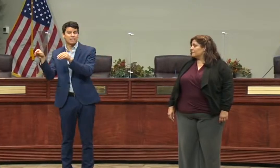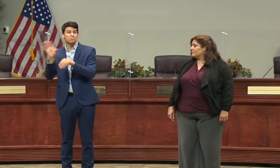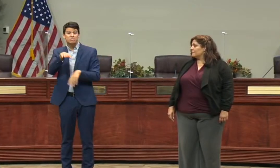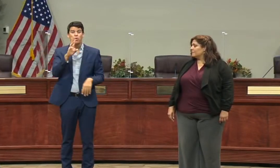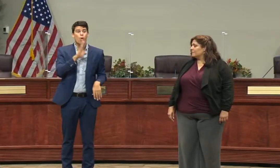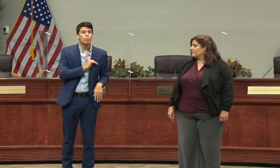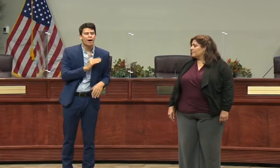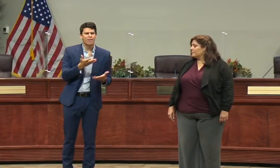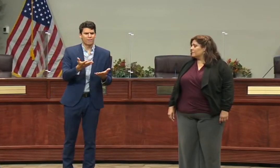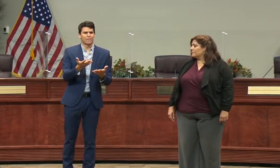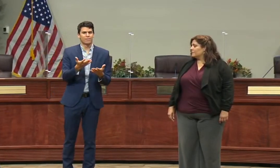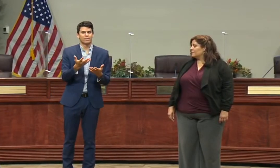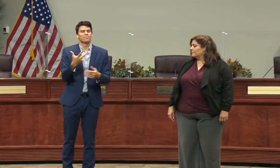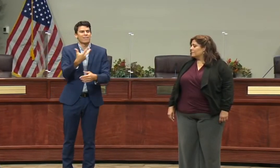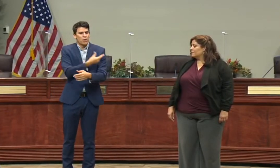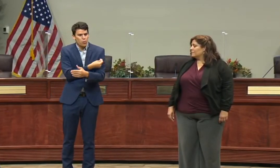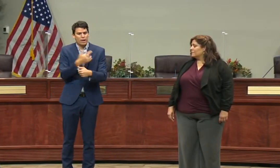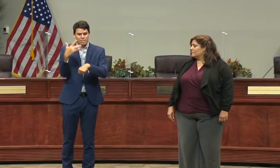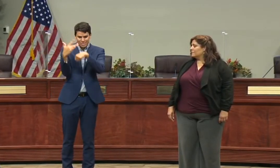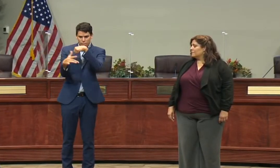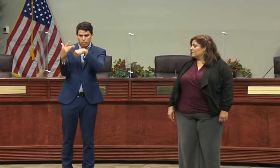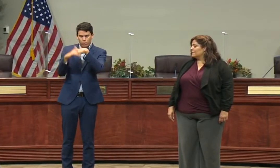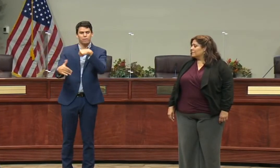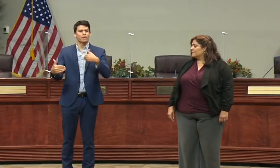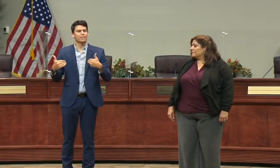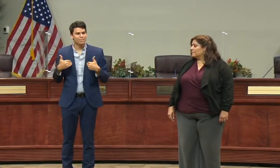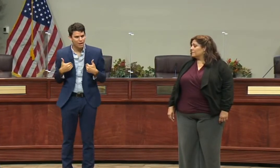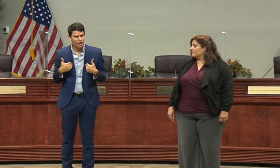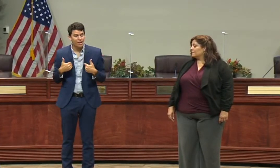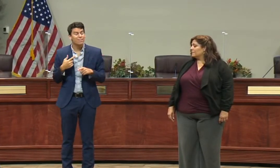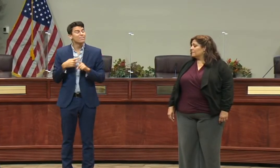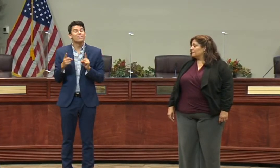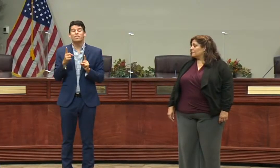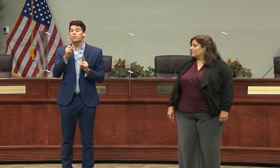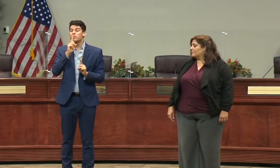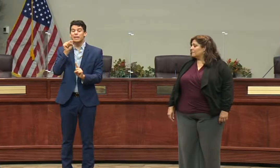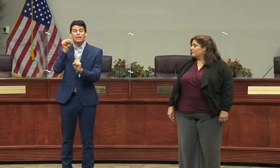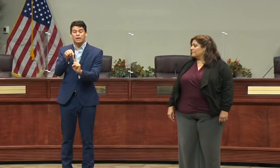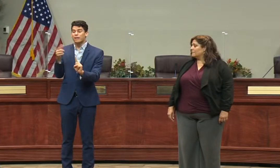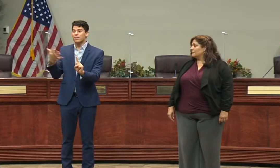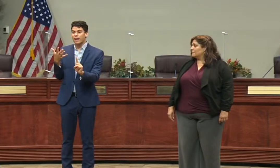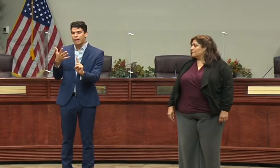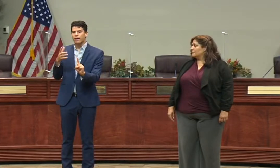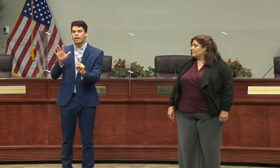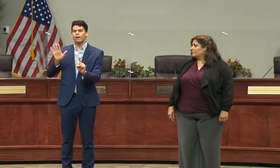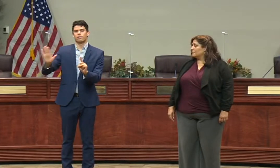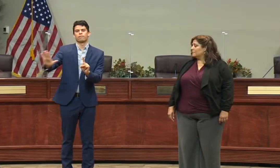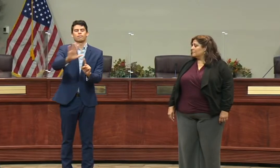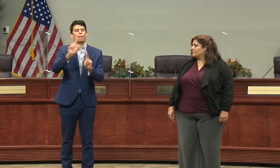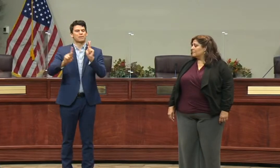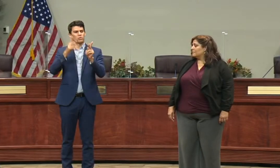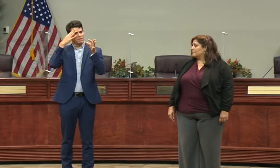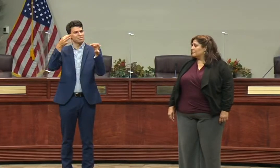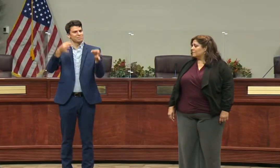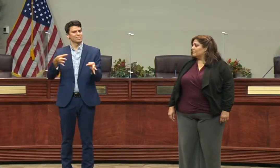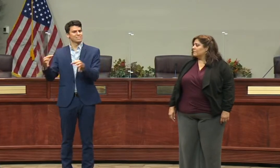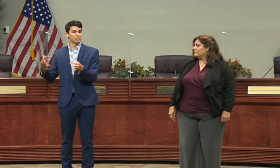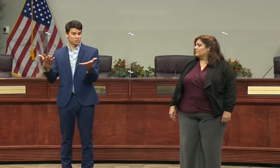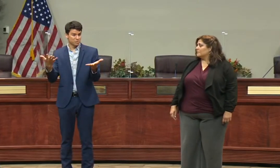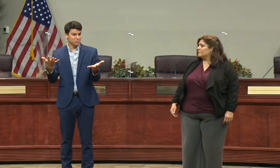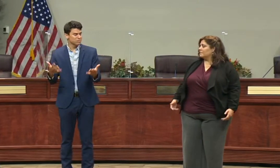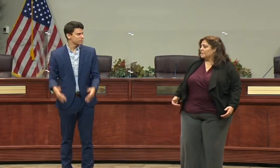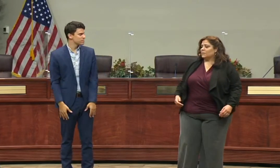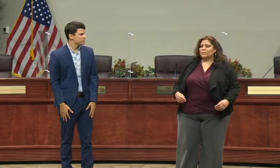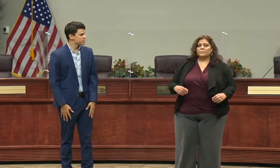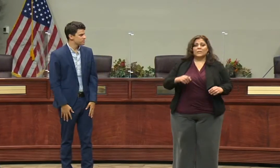La vacuna está. Lo único que hace falta es tomar la decisión para ponérsela. With regard what else